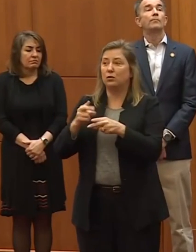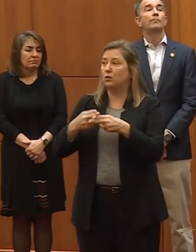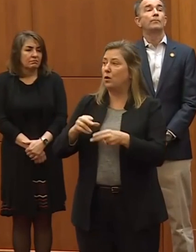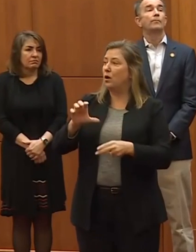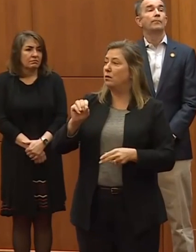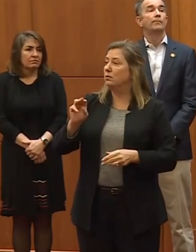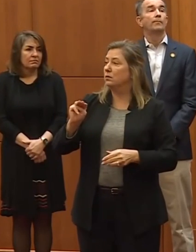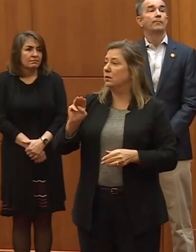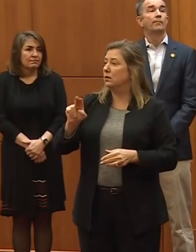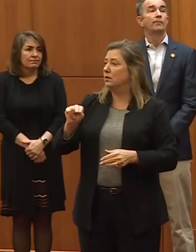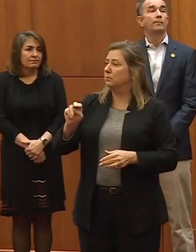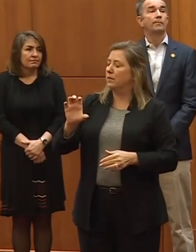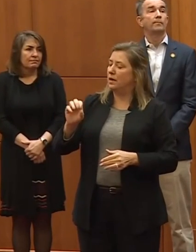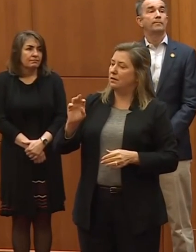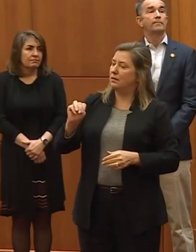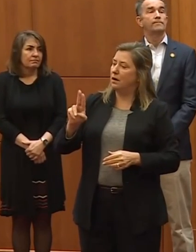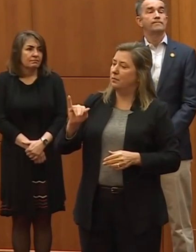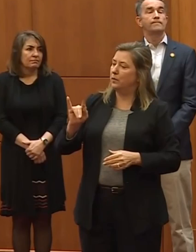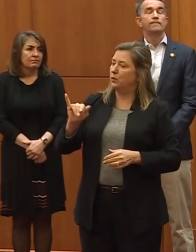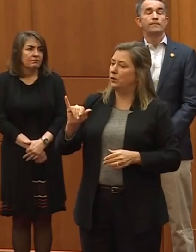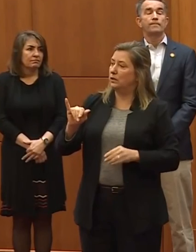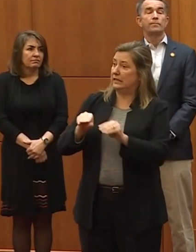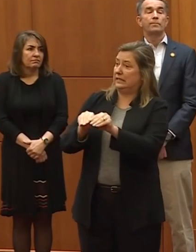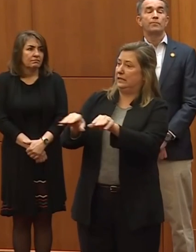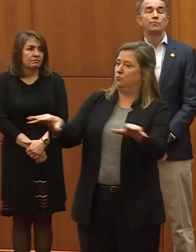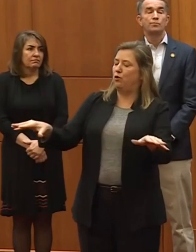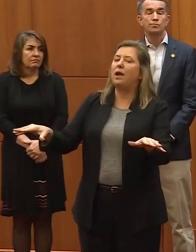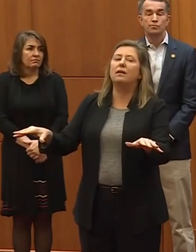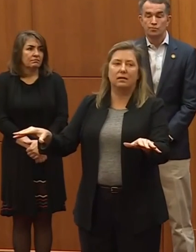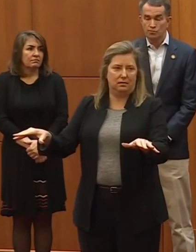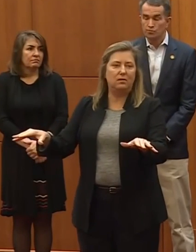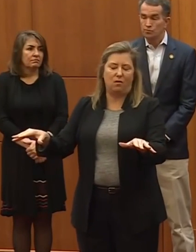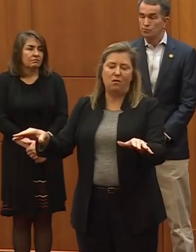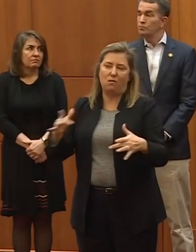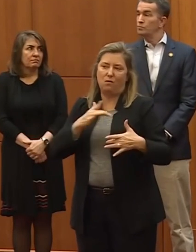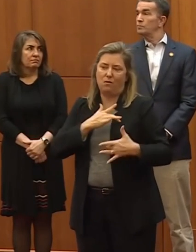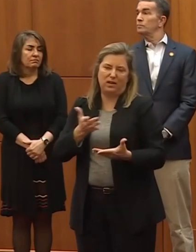the likelihood of community spread is definitely there.